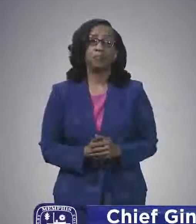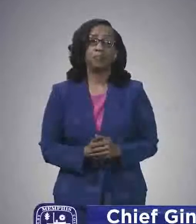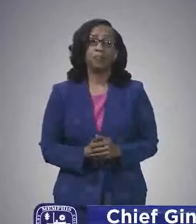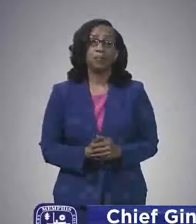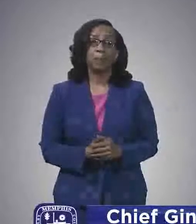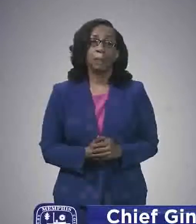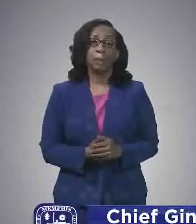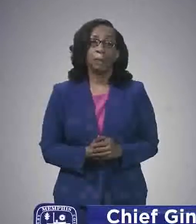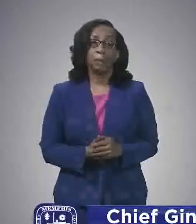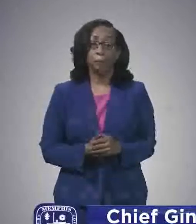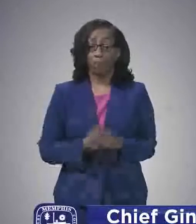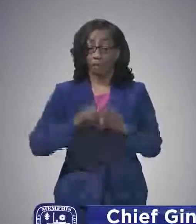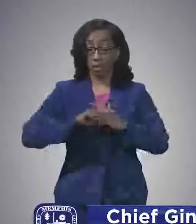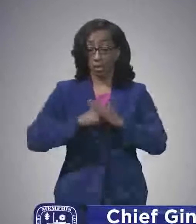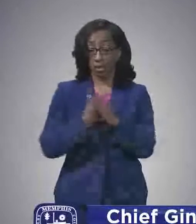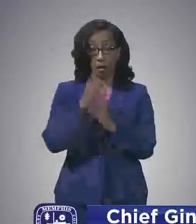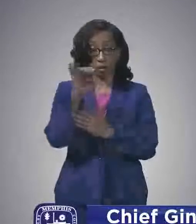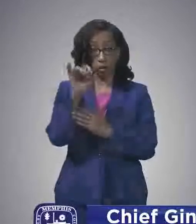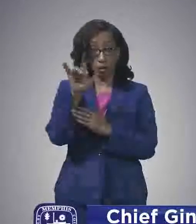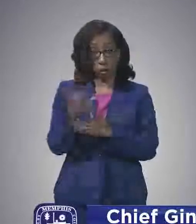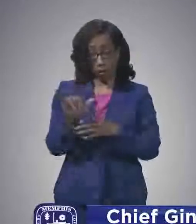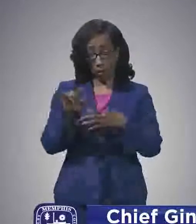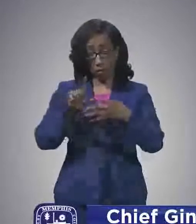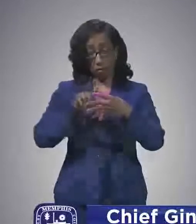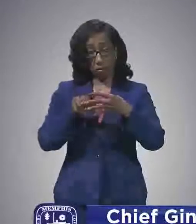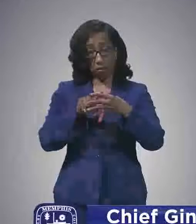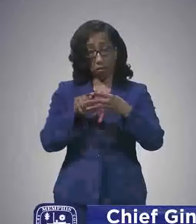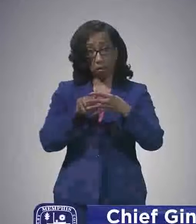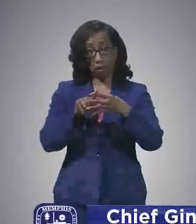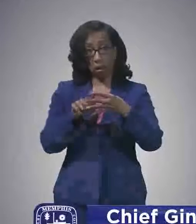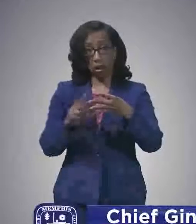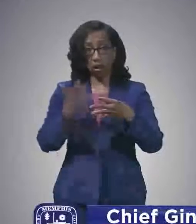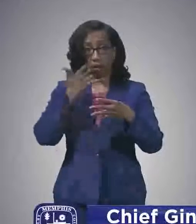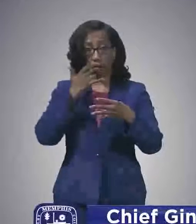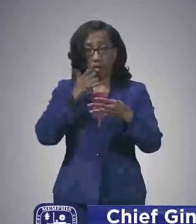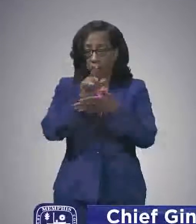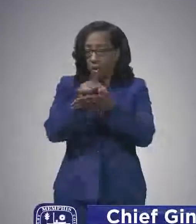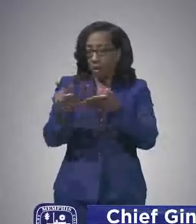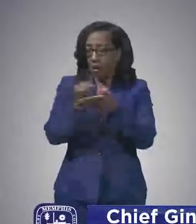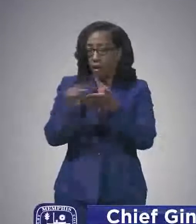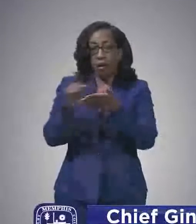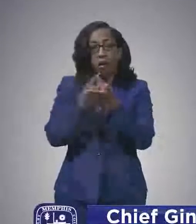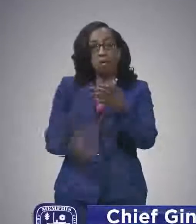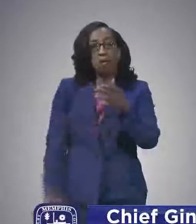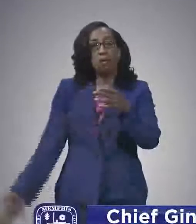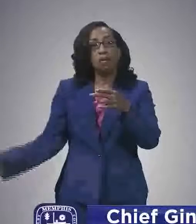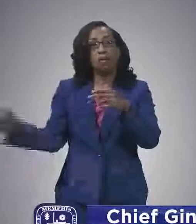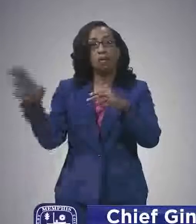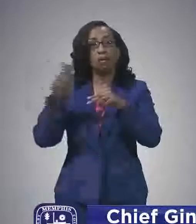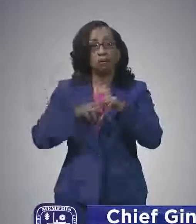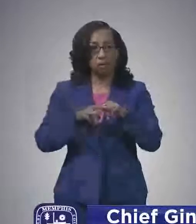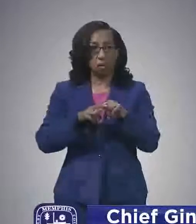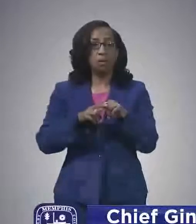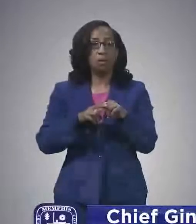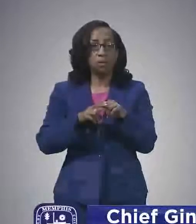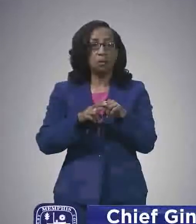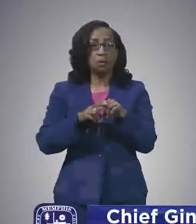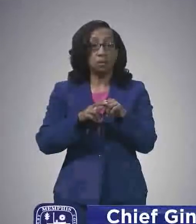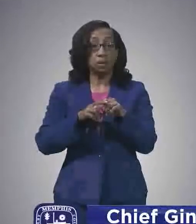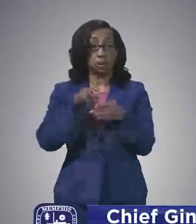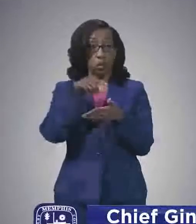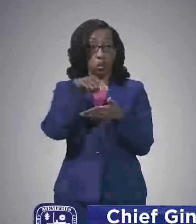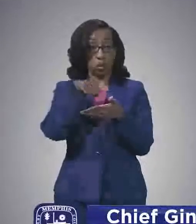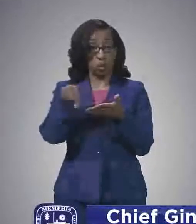Since the beginning of July, our emergency calls for service has increased each week. And this week,